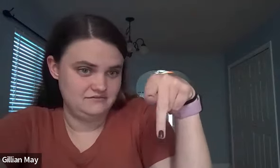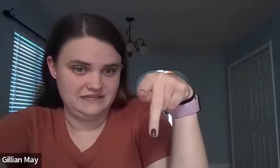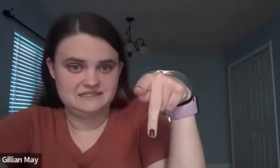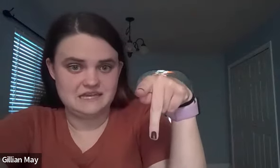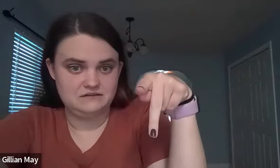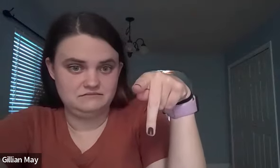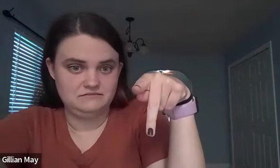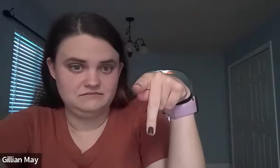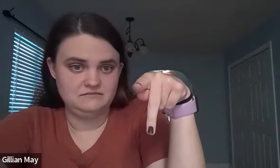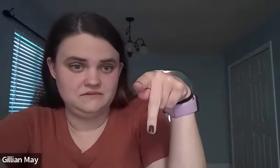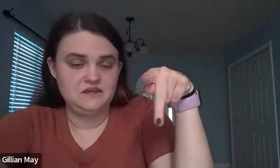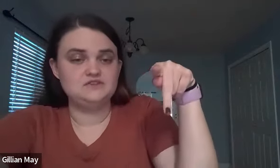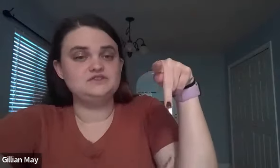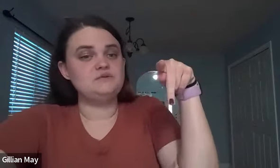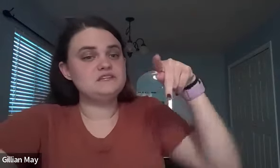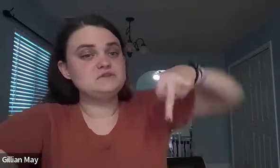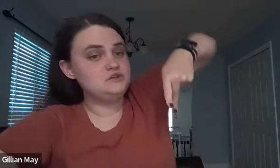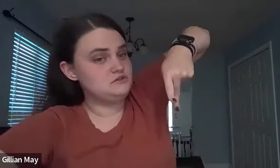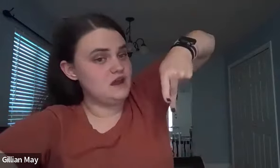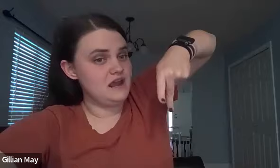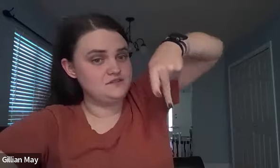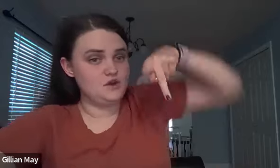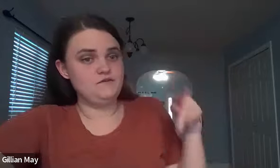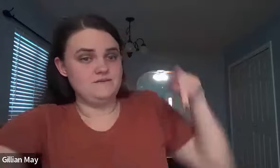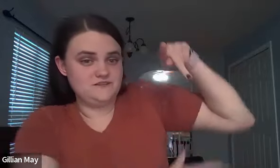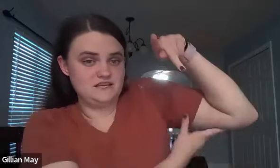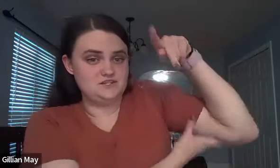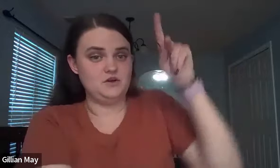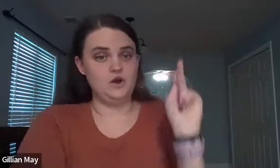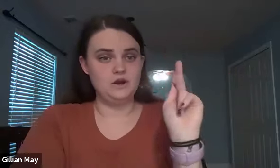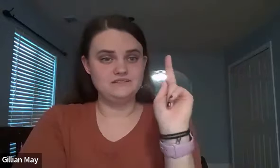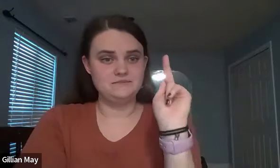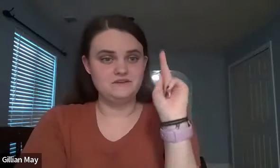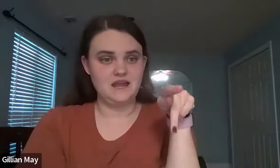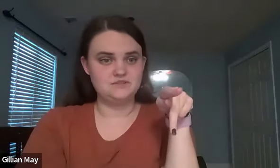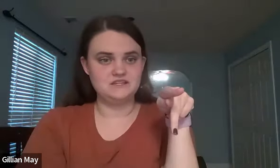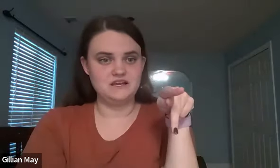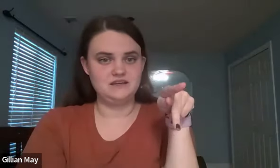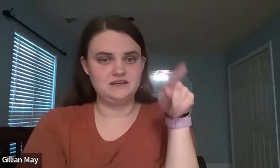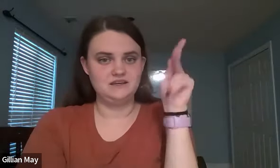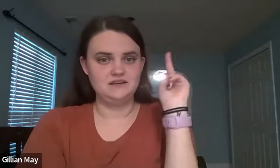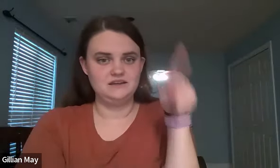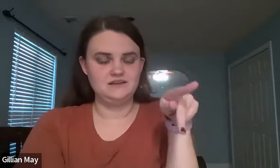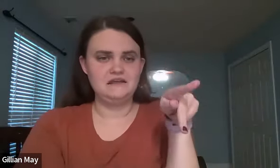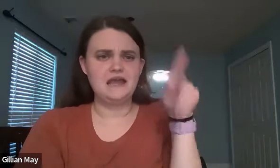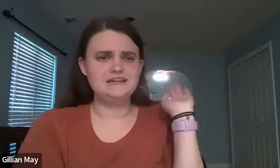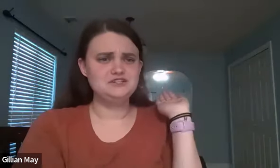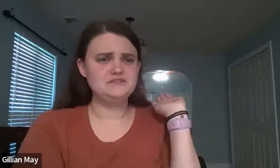like it's sad. So with this one, you do not have to overemphasize your arm. Typically, I'm just like I guess you could think